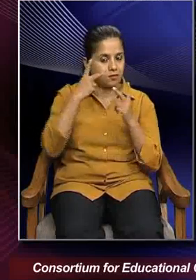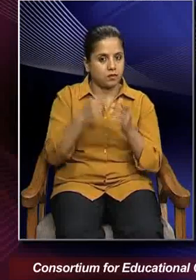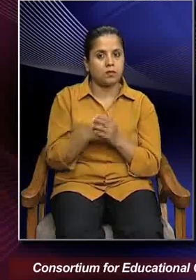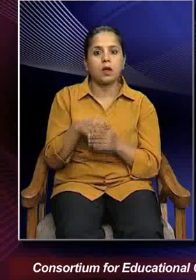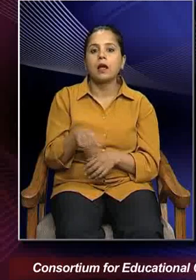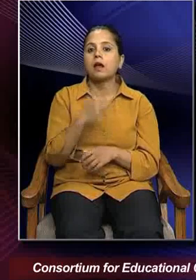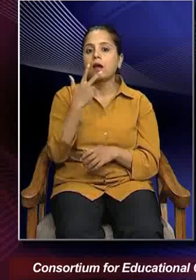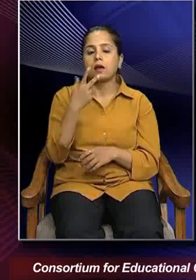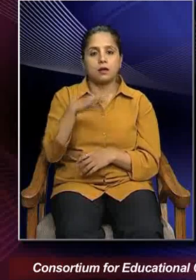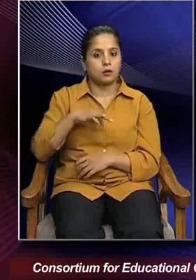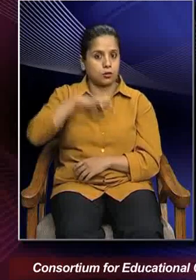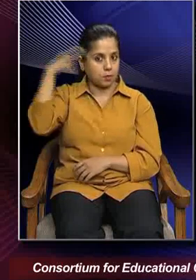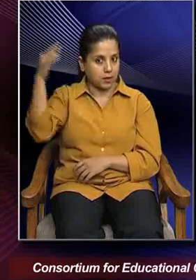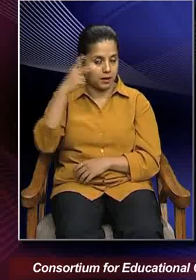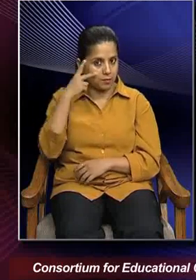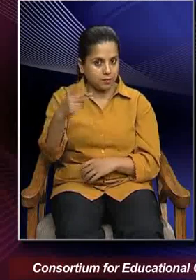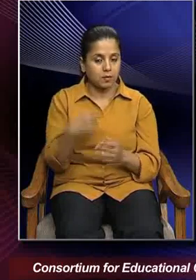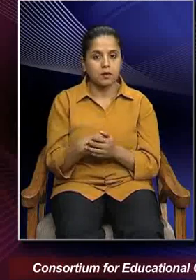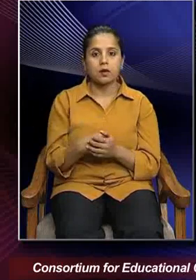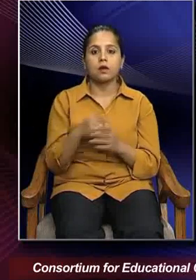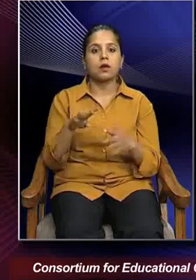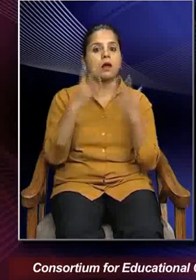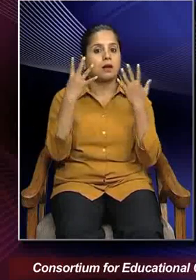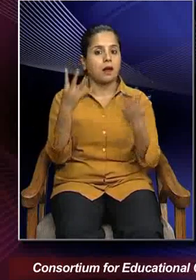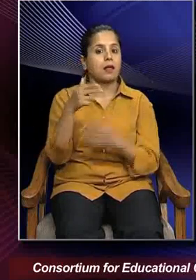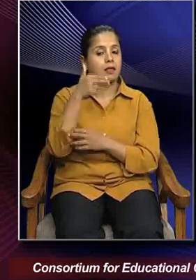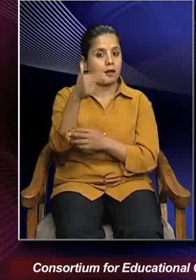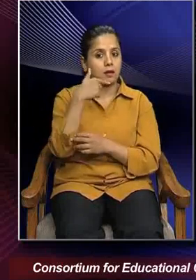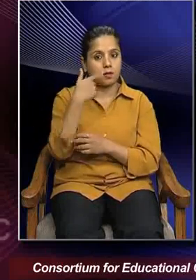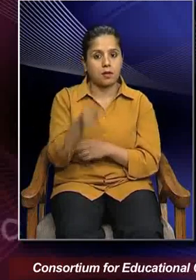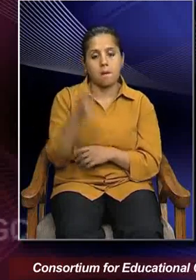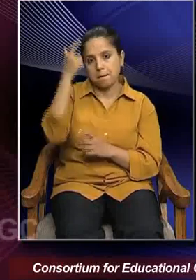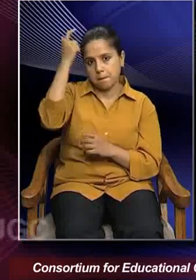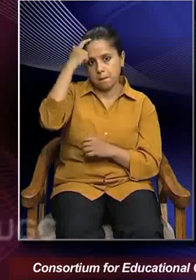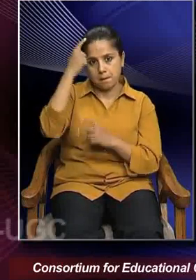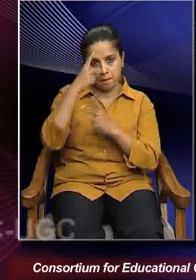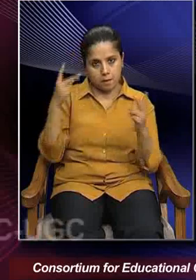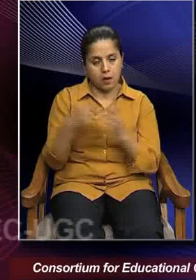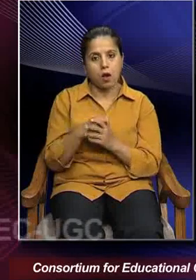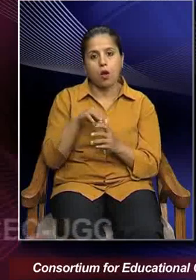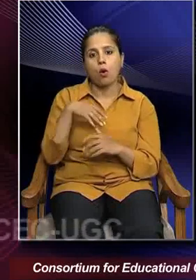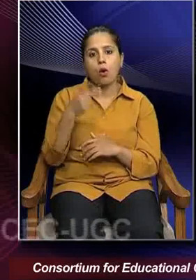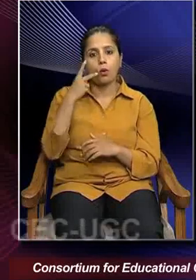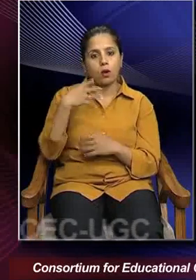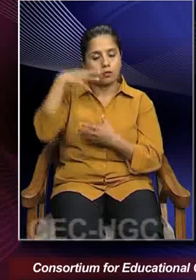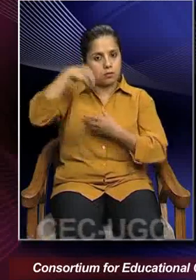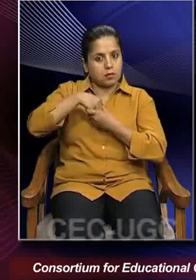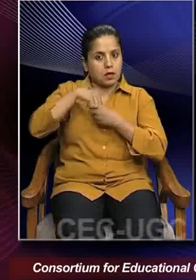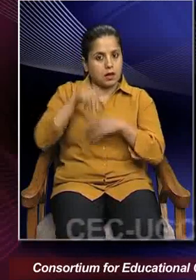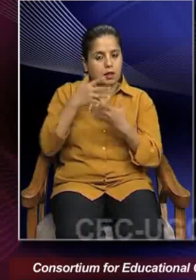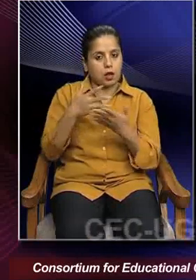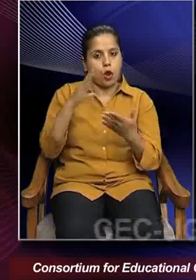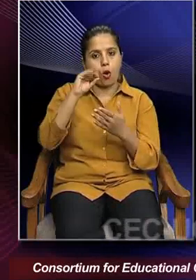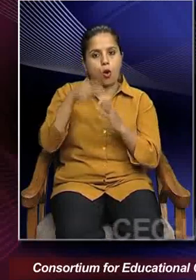spirit which is Atman, and the ninth is mind or the internal organ which is